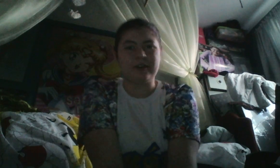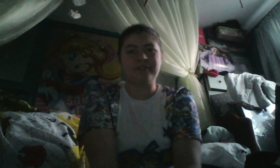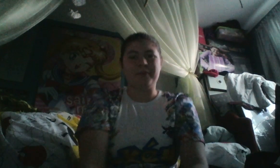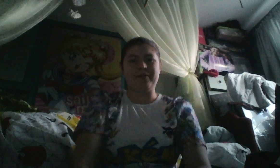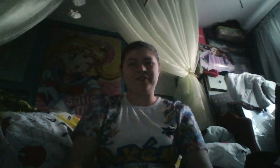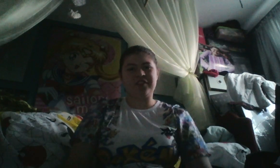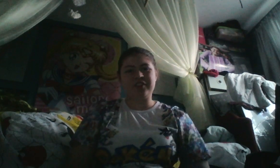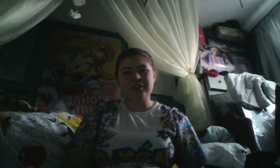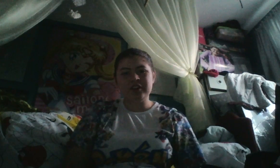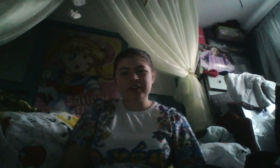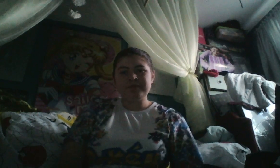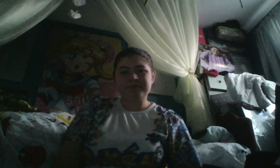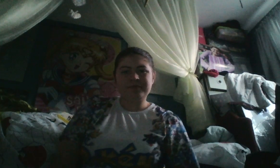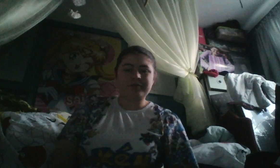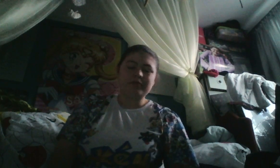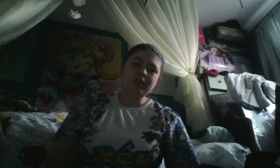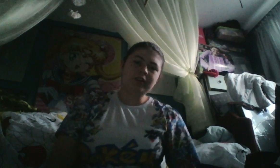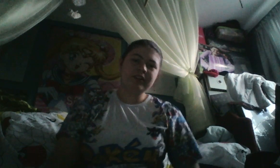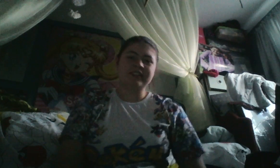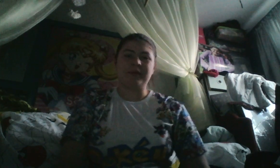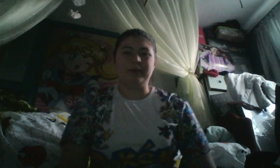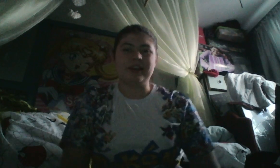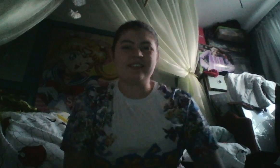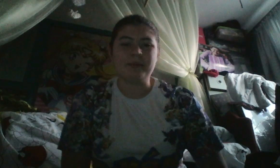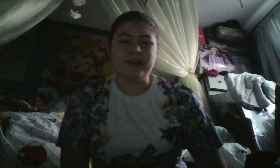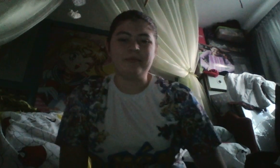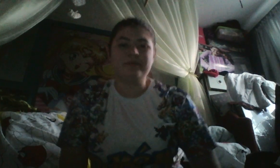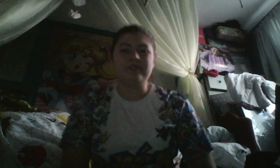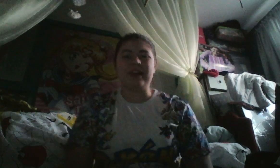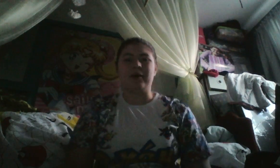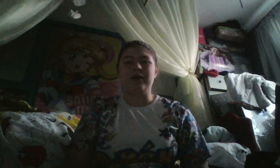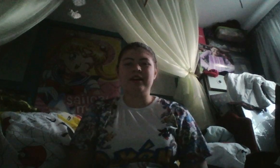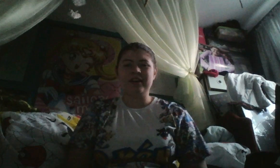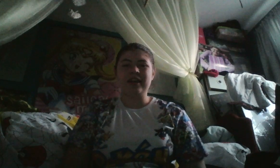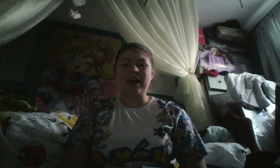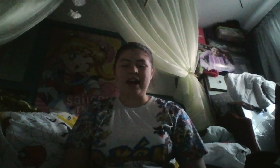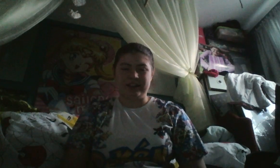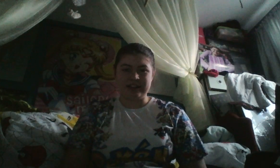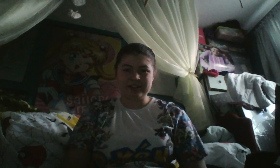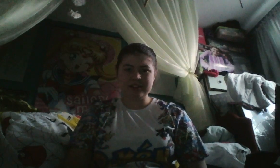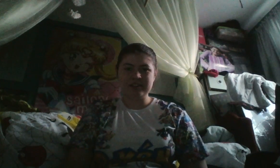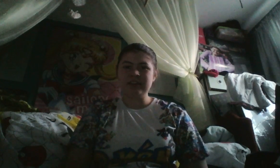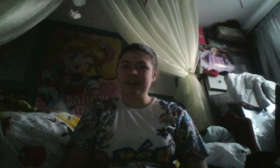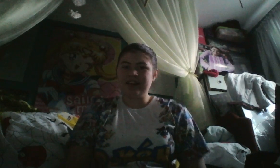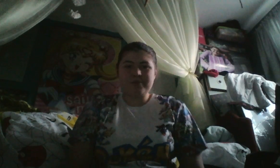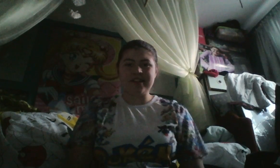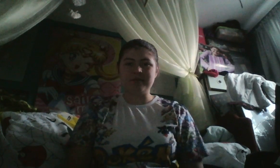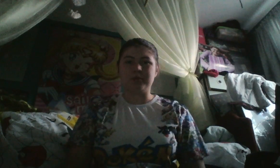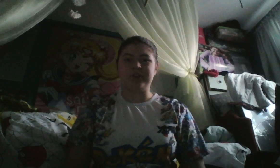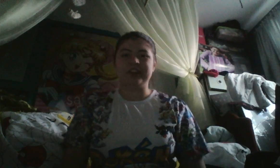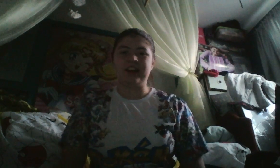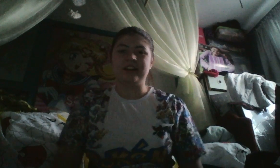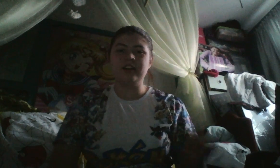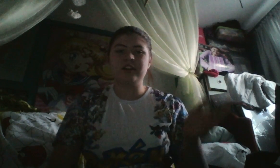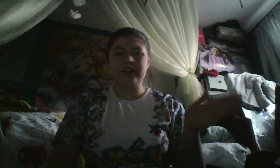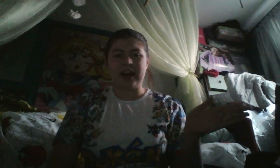one for months. Well, at least a couple of weeks. But now, L. It's a pretty simple one to learn.